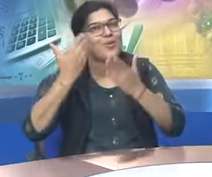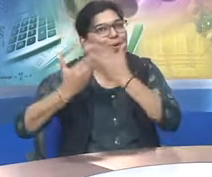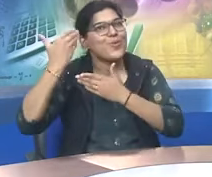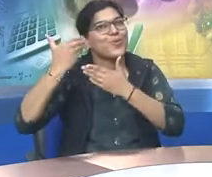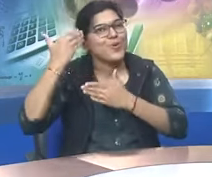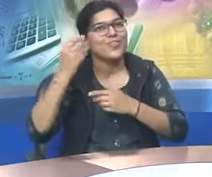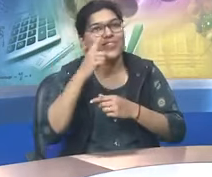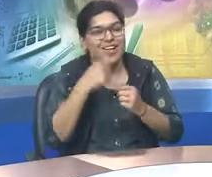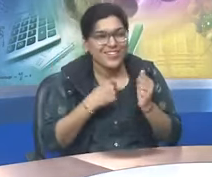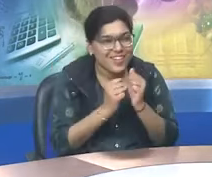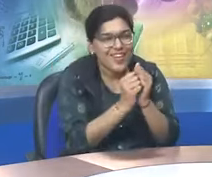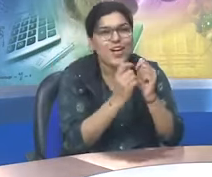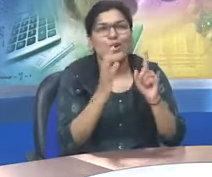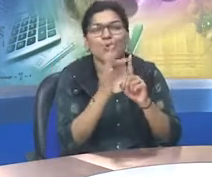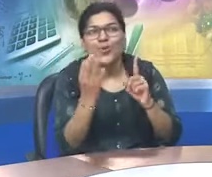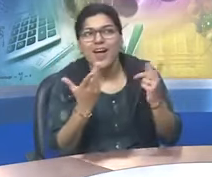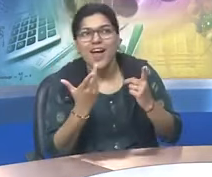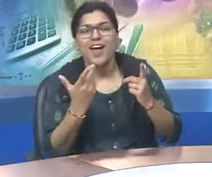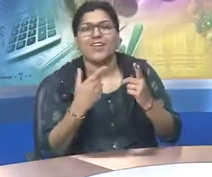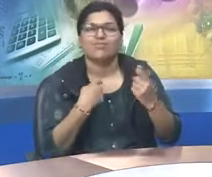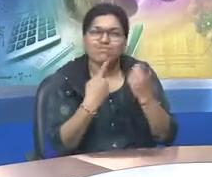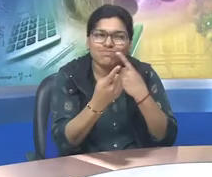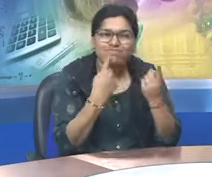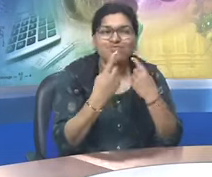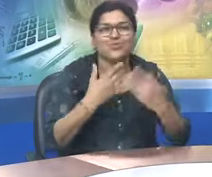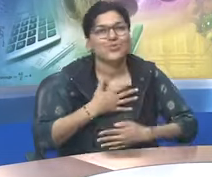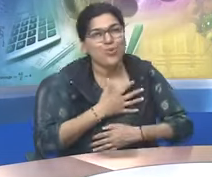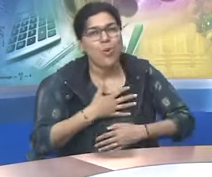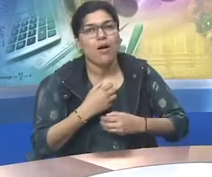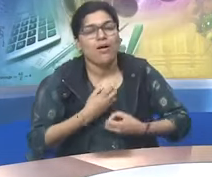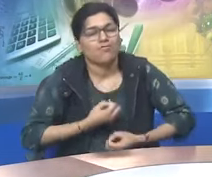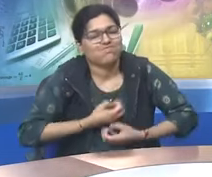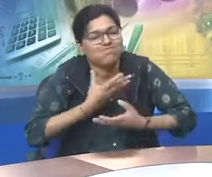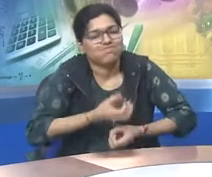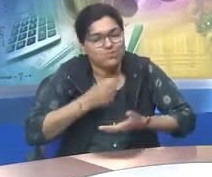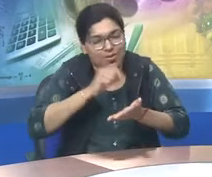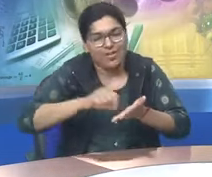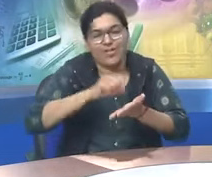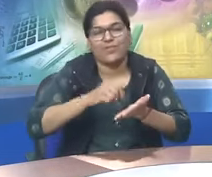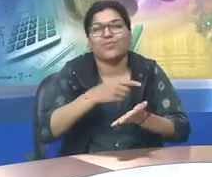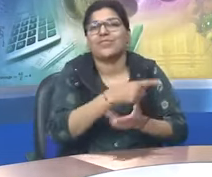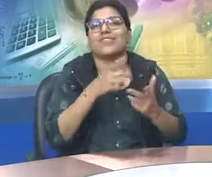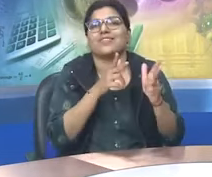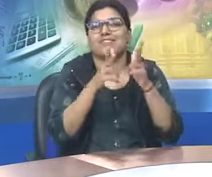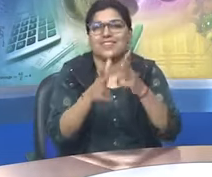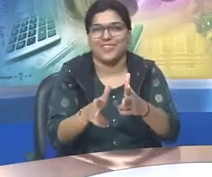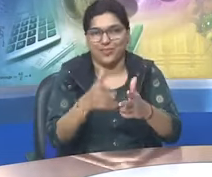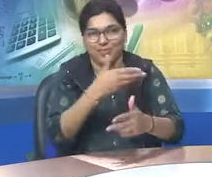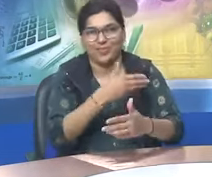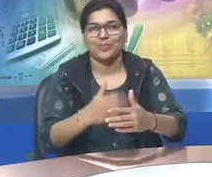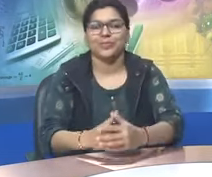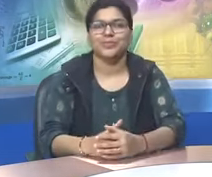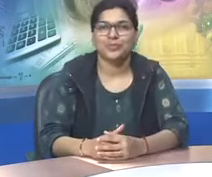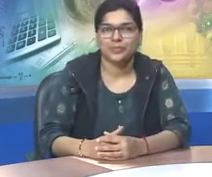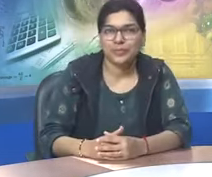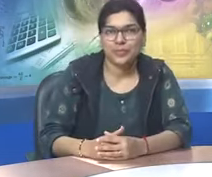So that is why this statement, brooding dogs used as dogs see better in darkness, has been